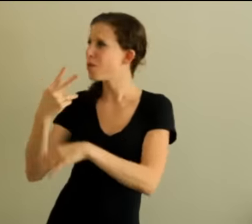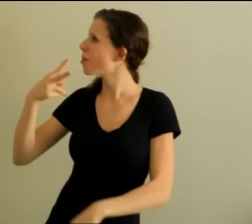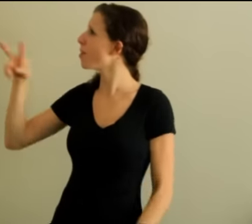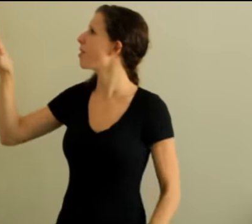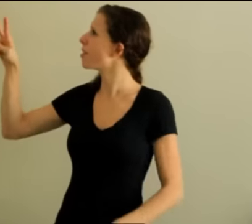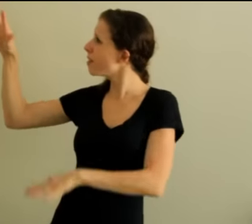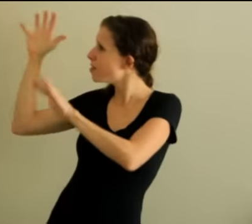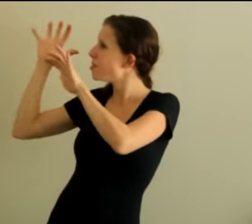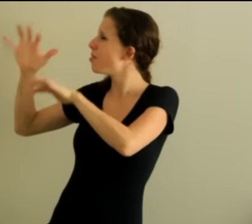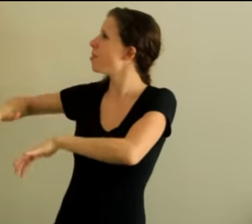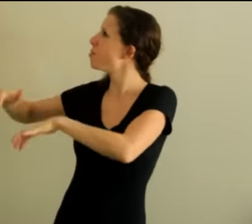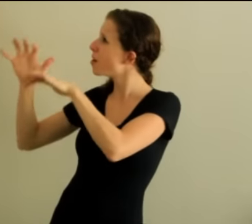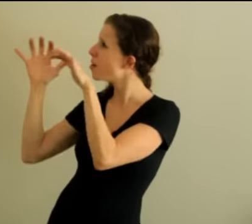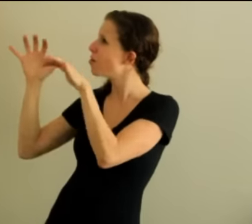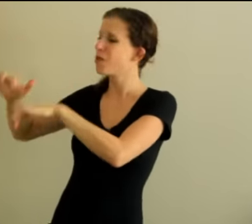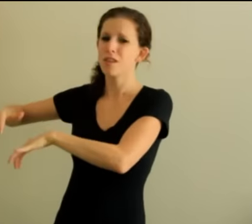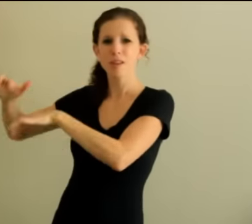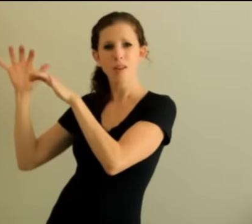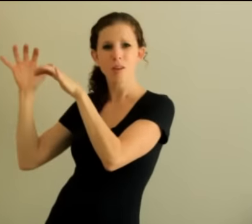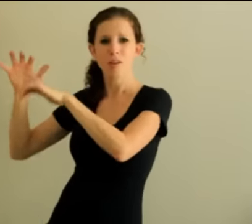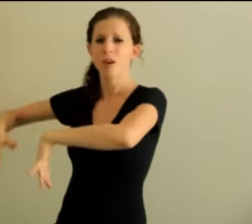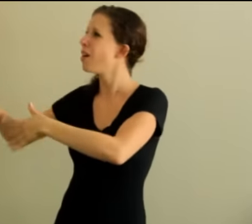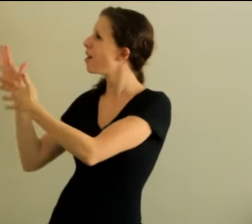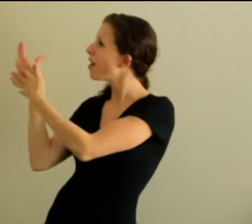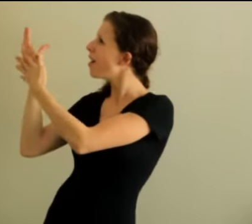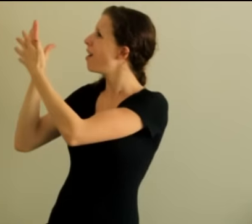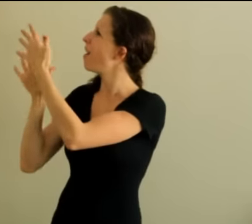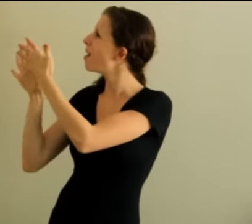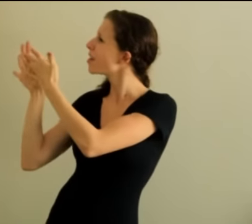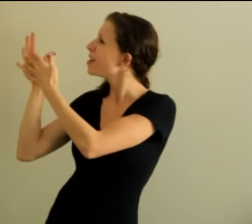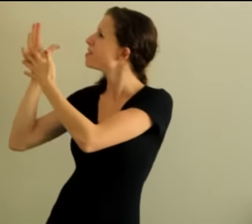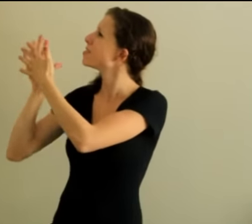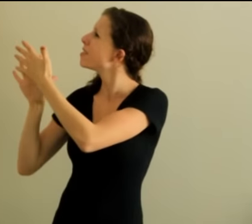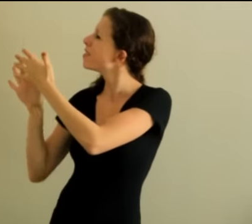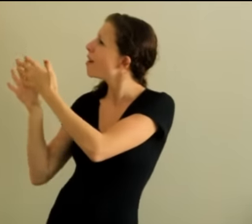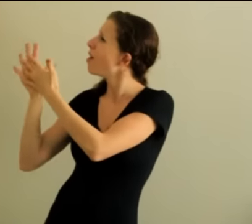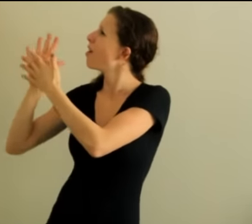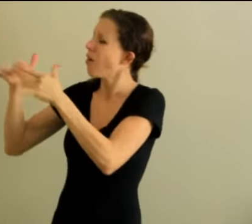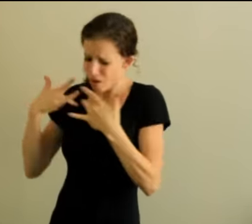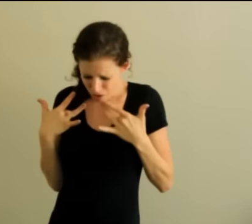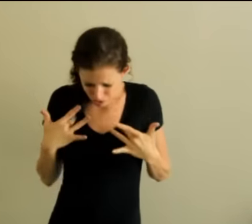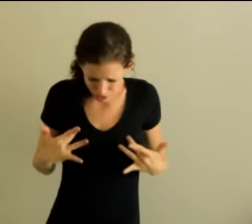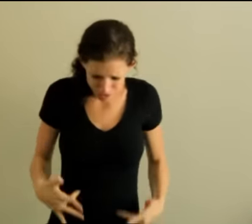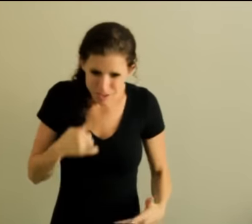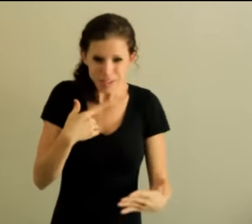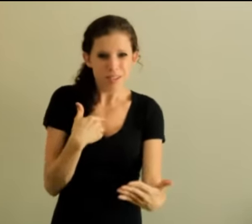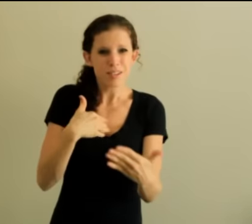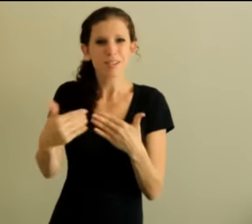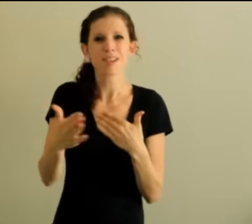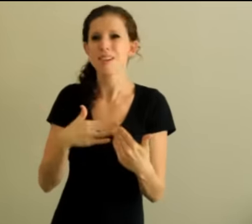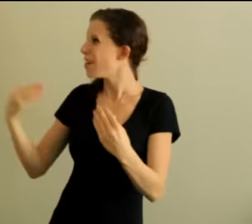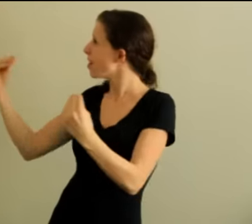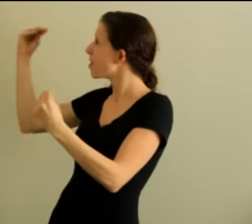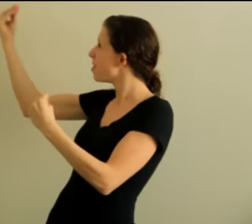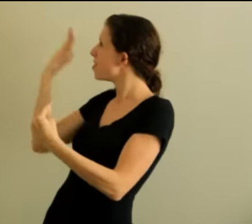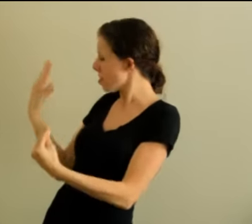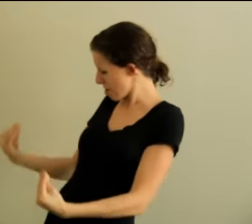morning rain clouds up my window, and I can't see at all And even if I could,